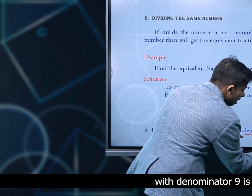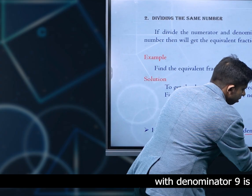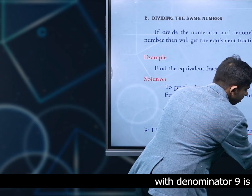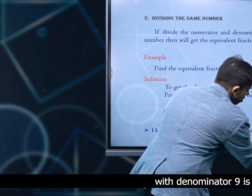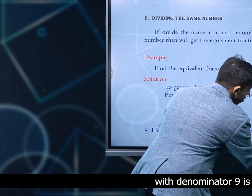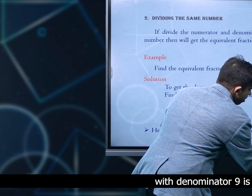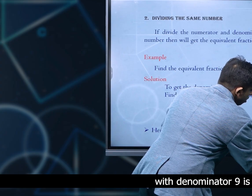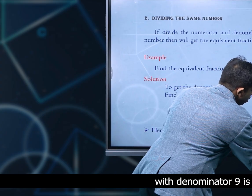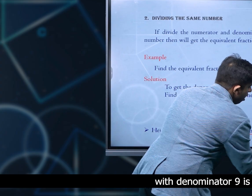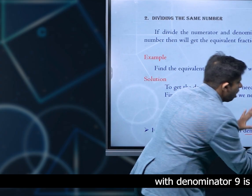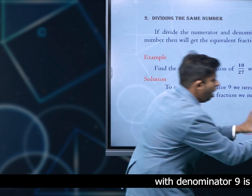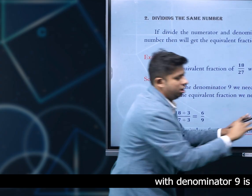9.